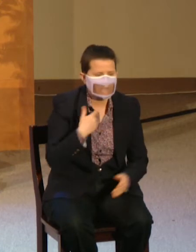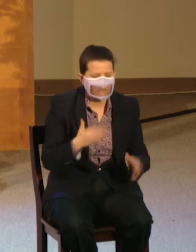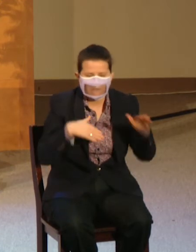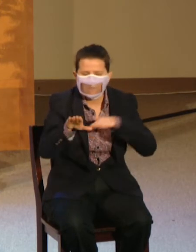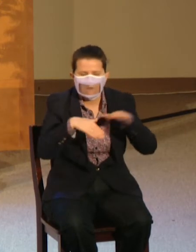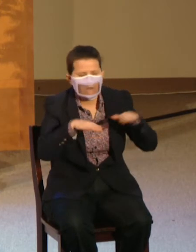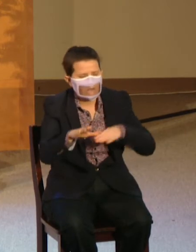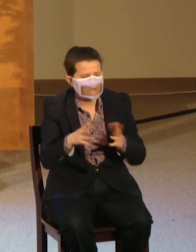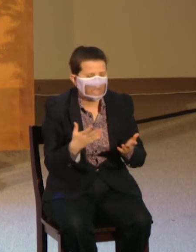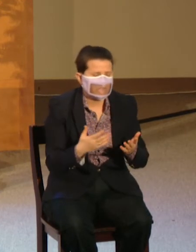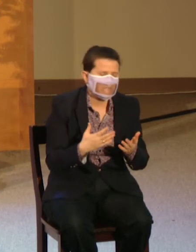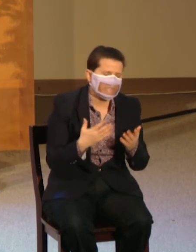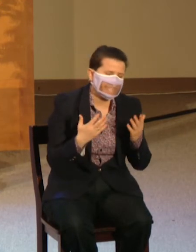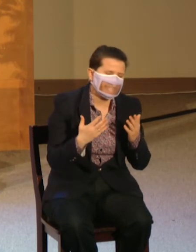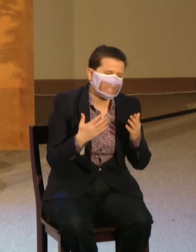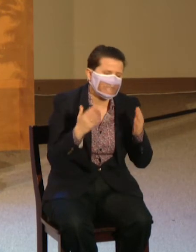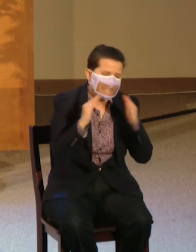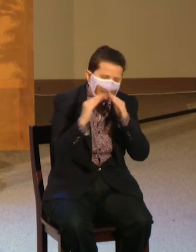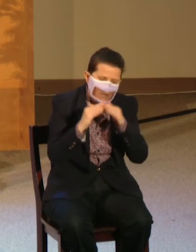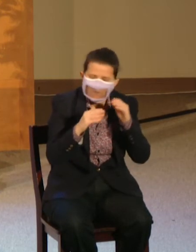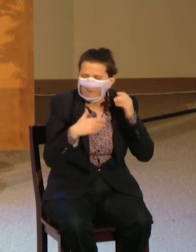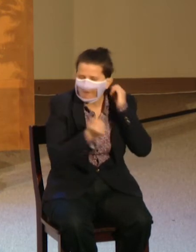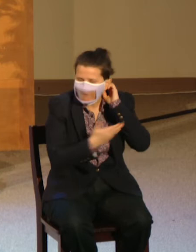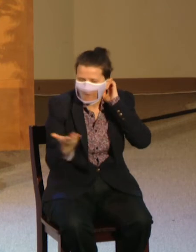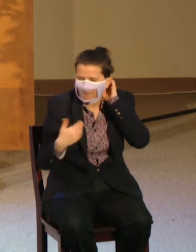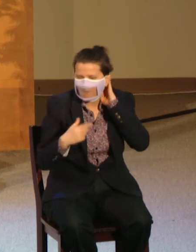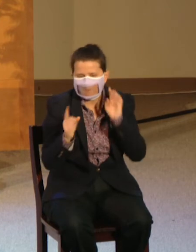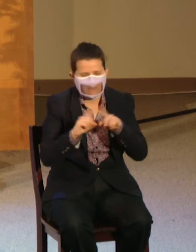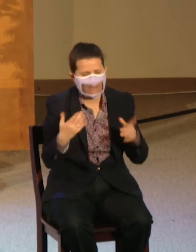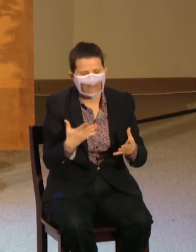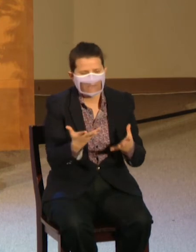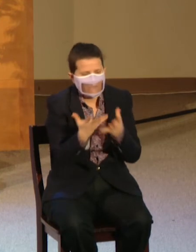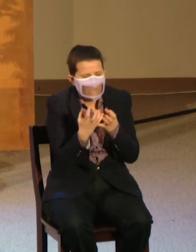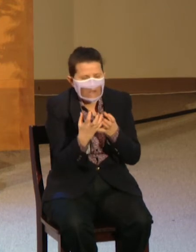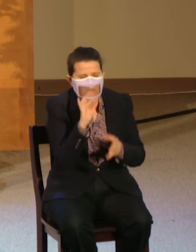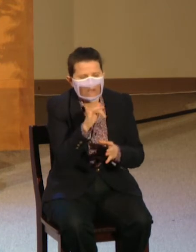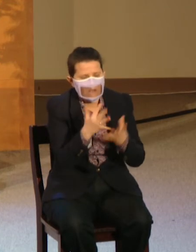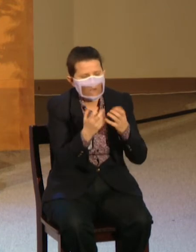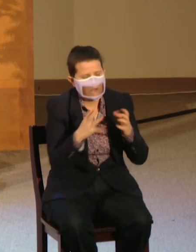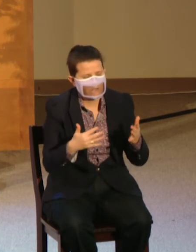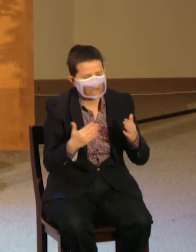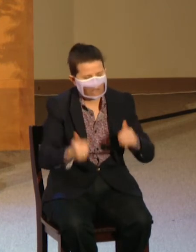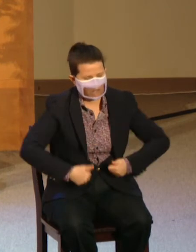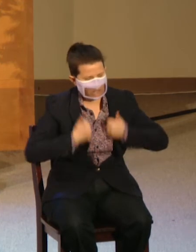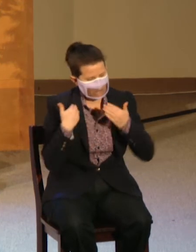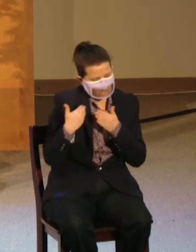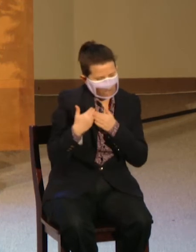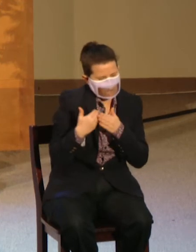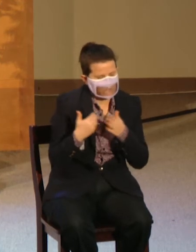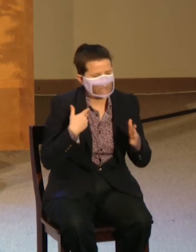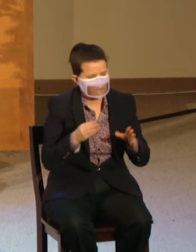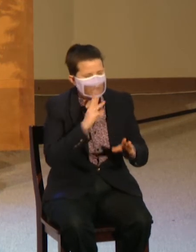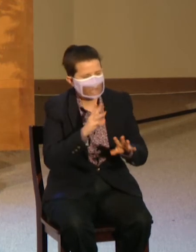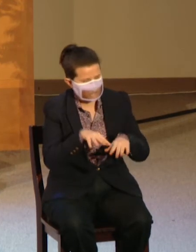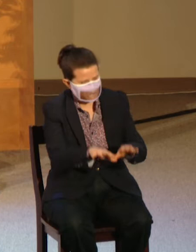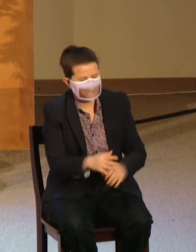and everything. But I still had this desire in my heart that I wanted to live by the ocean. Well, one day, one of my congregants came